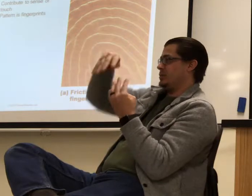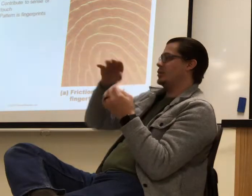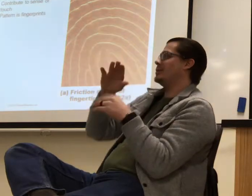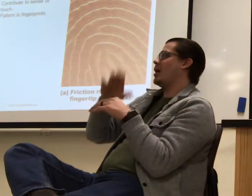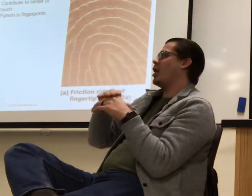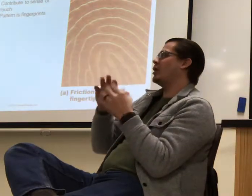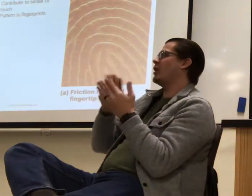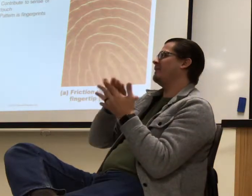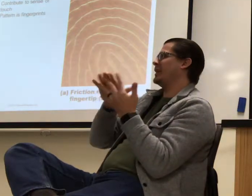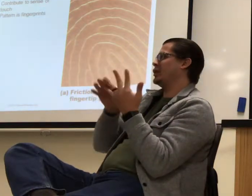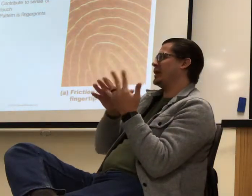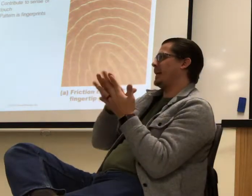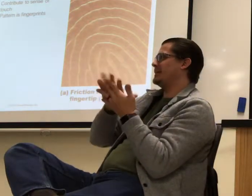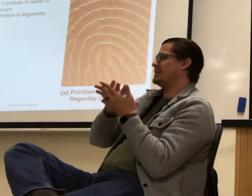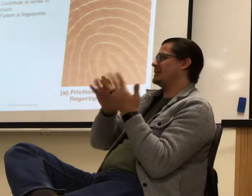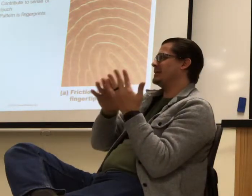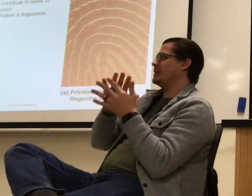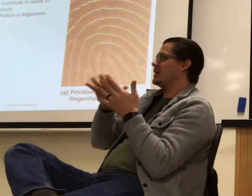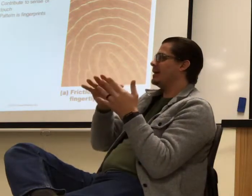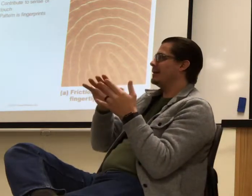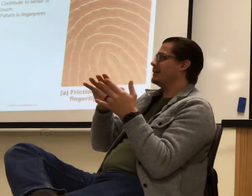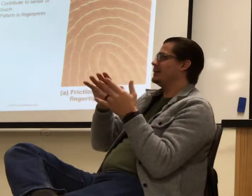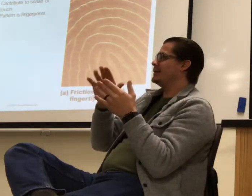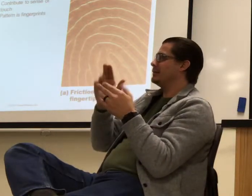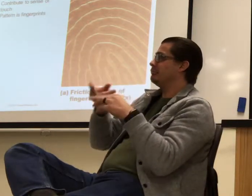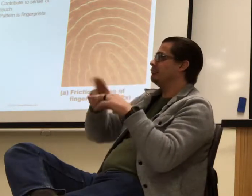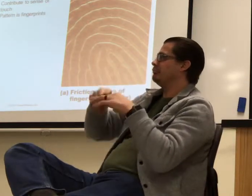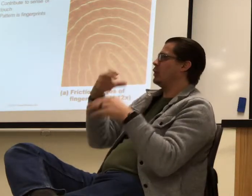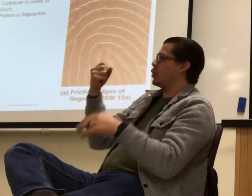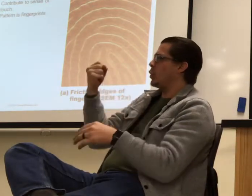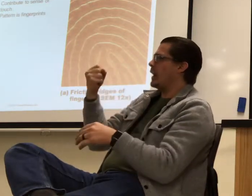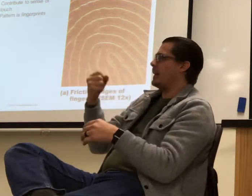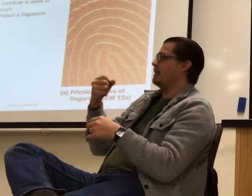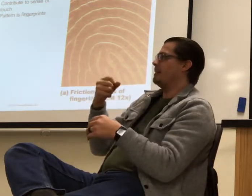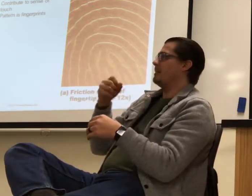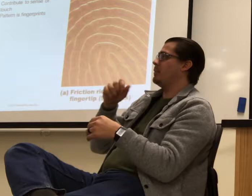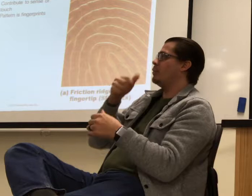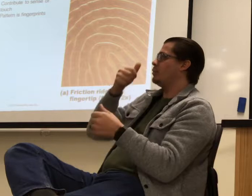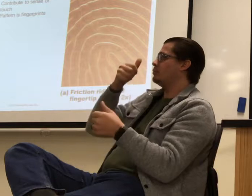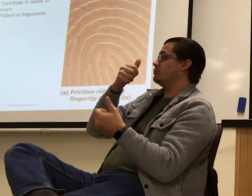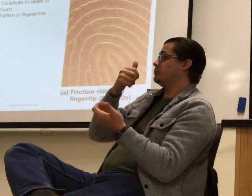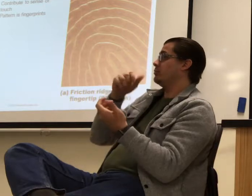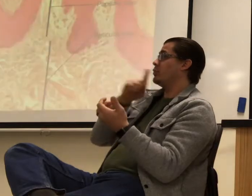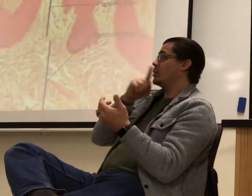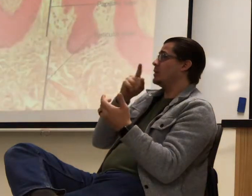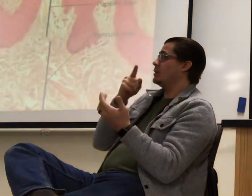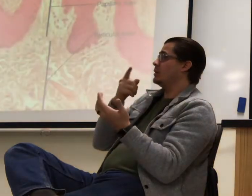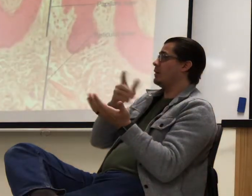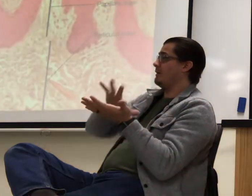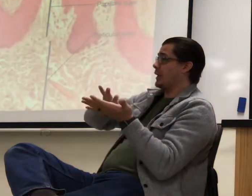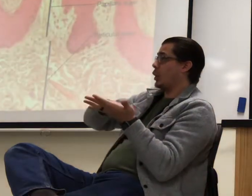fingertips, that's pretty much enhancing your grip and is responsible for your fingerprints.